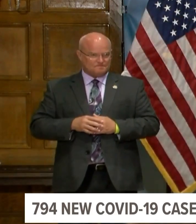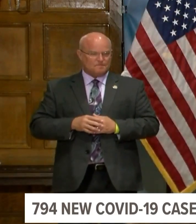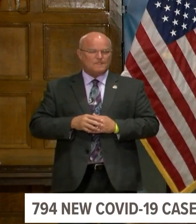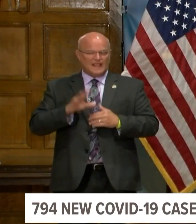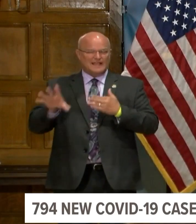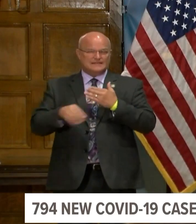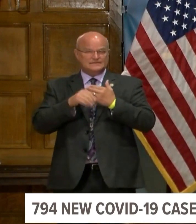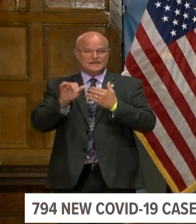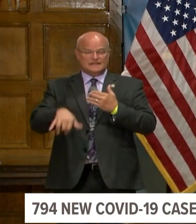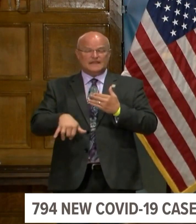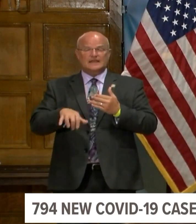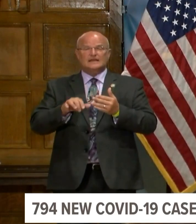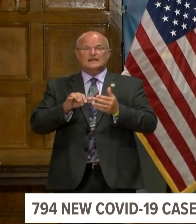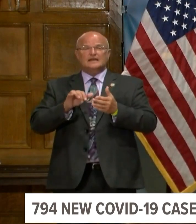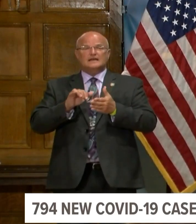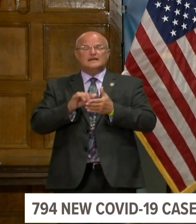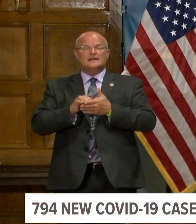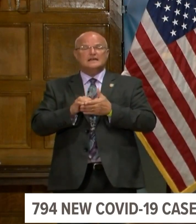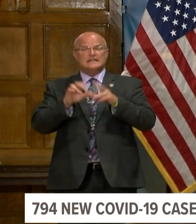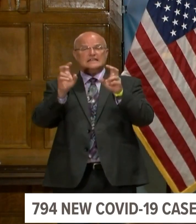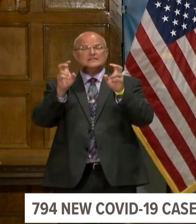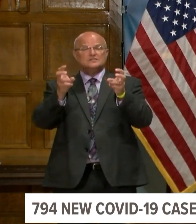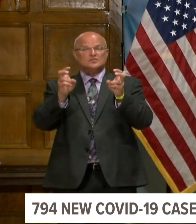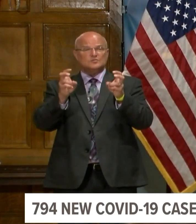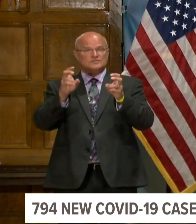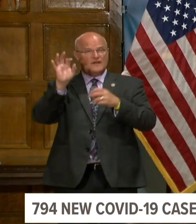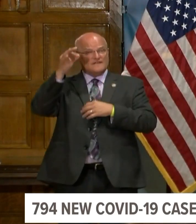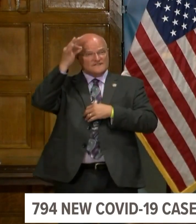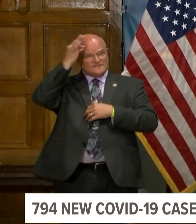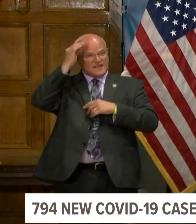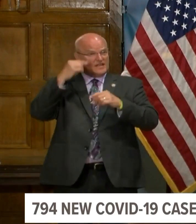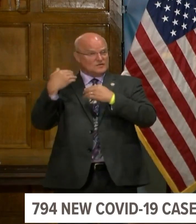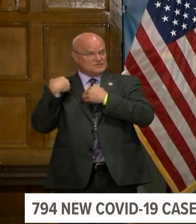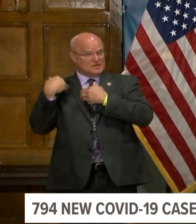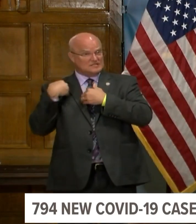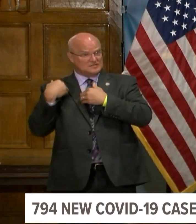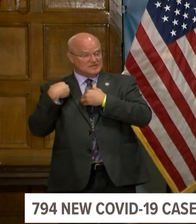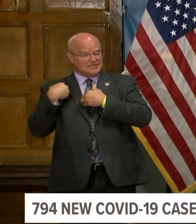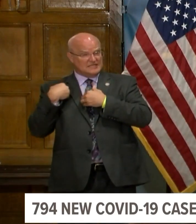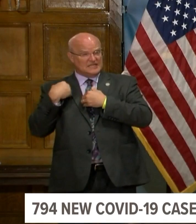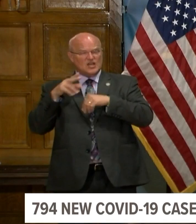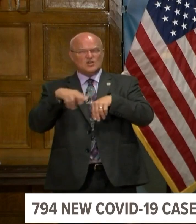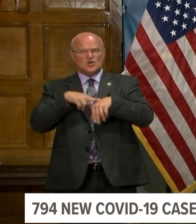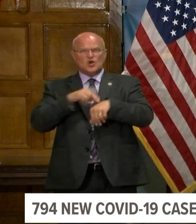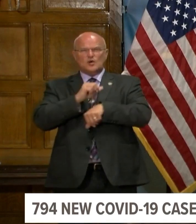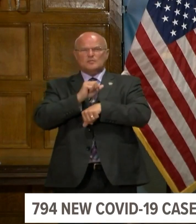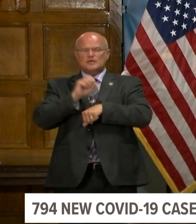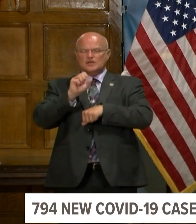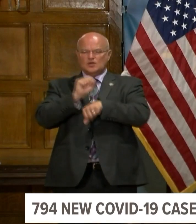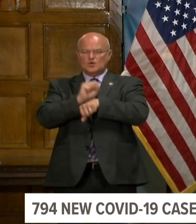Just to add to that, in terms of federal responsibilities and jurisdiction, usually work